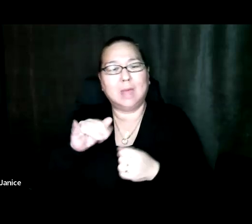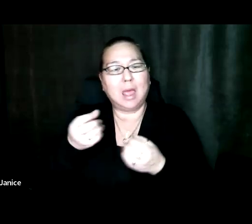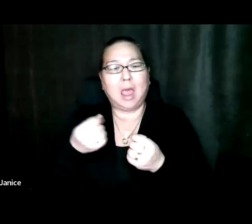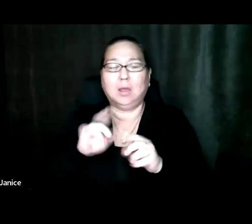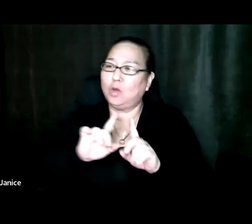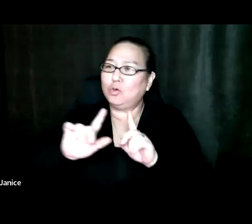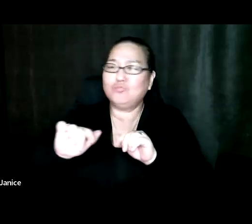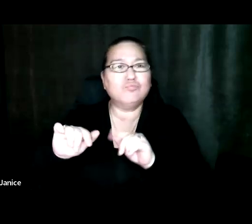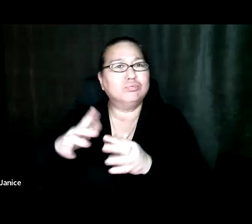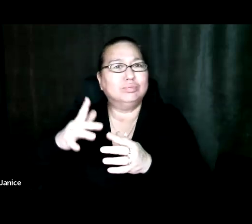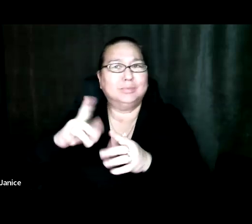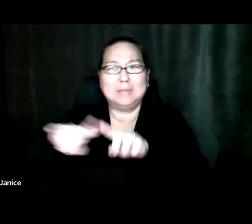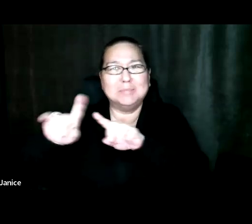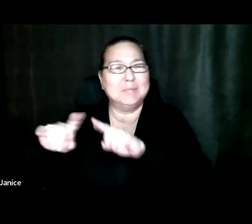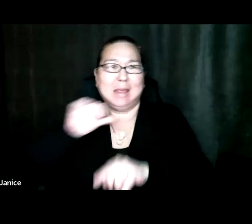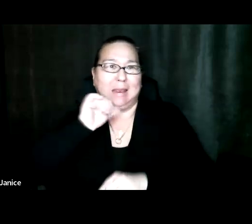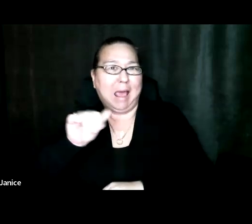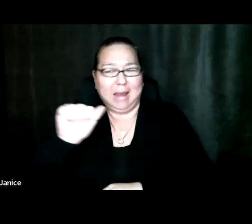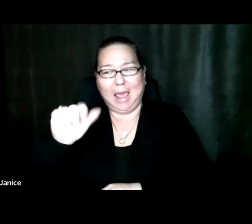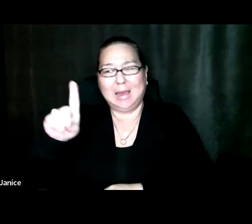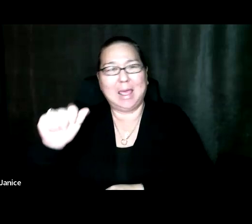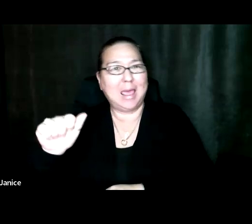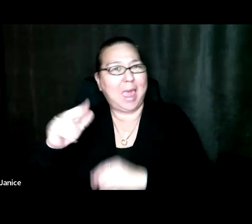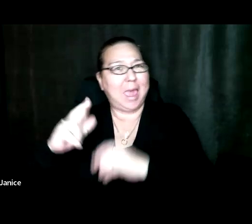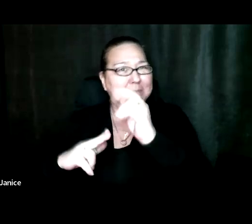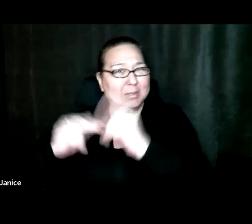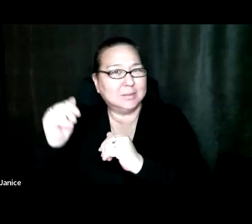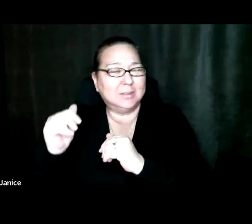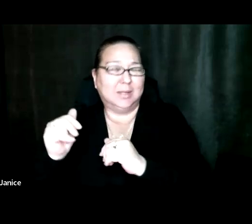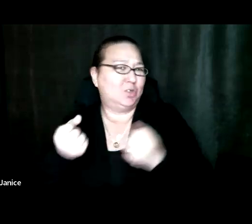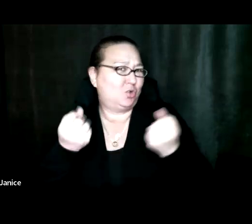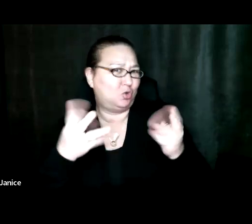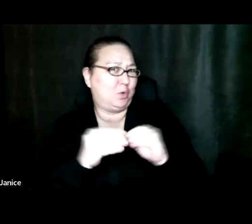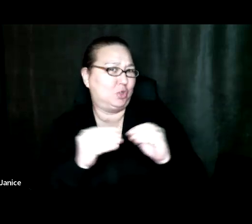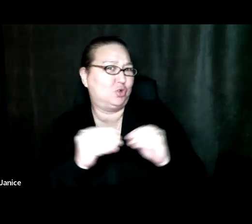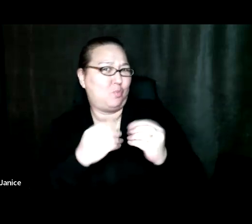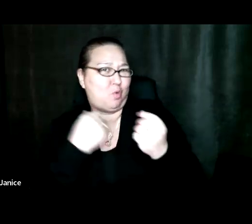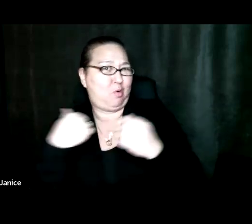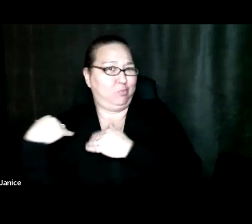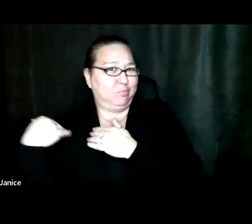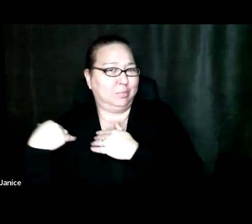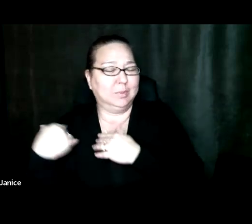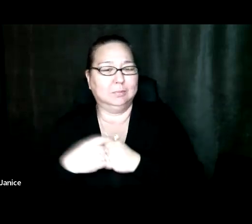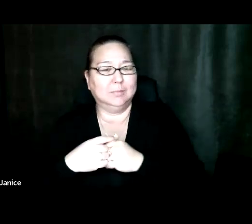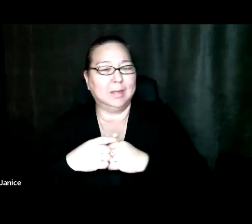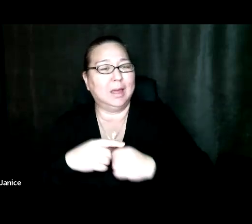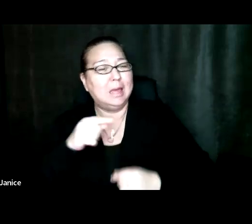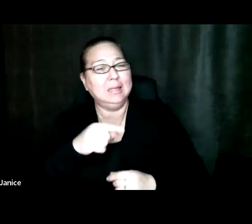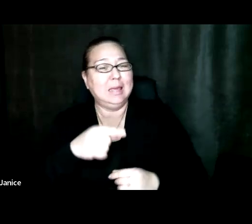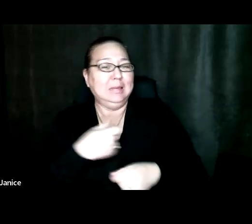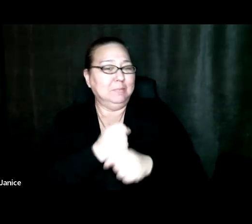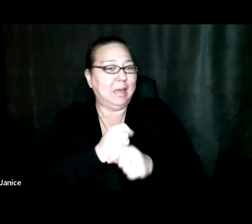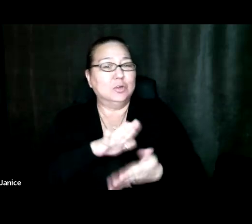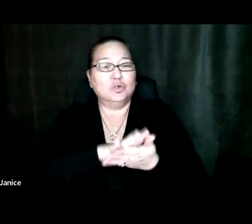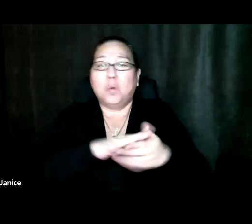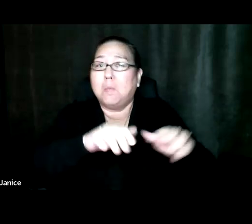buildings, and so much more. In short, paraprofessionals make school possible for so many of our students who otherwise would not be able to get